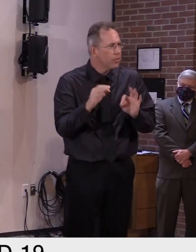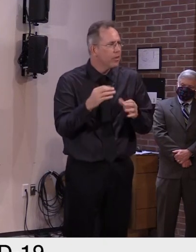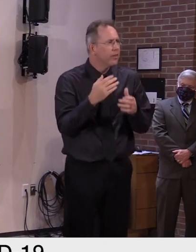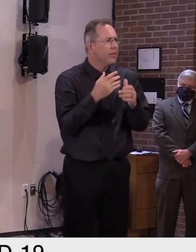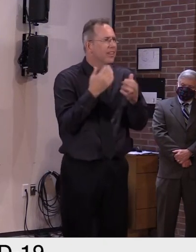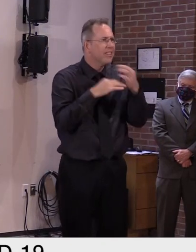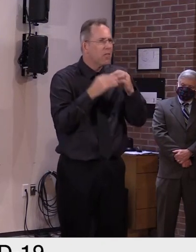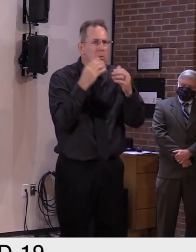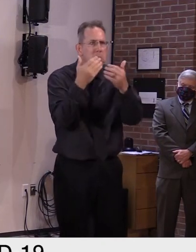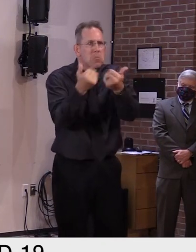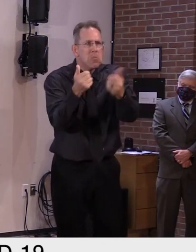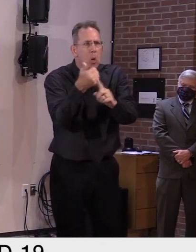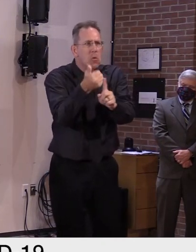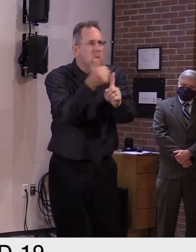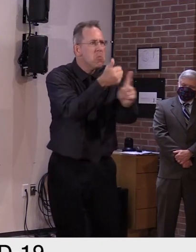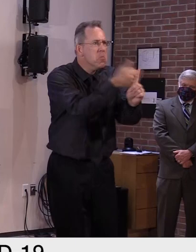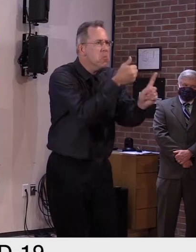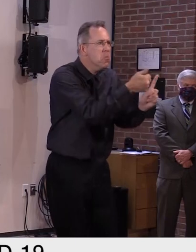provide relief for Vermonters.